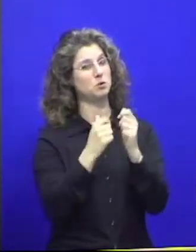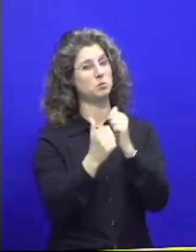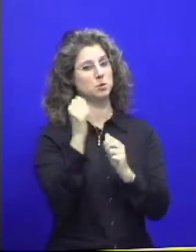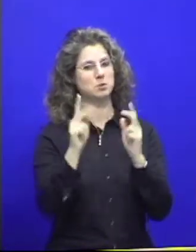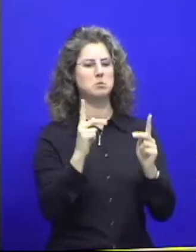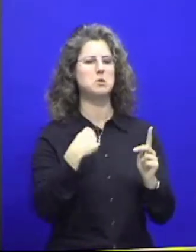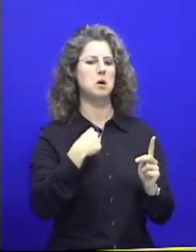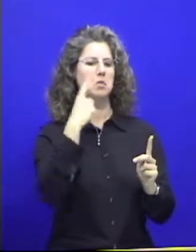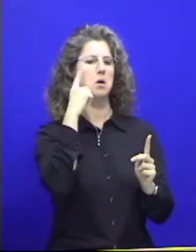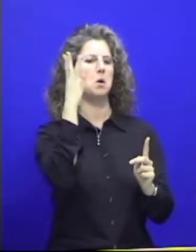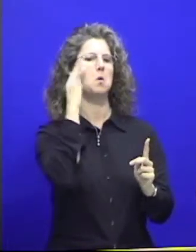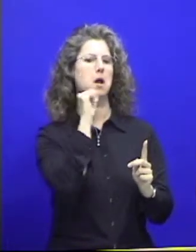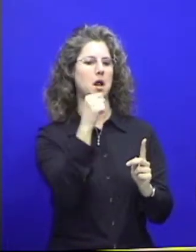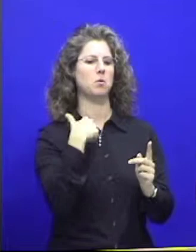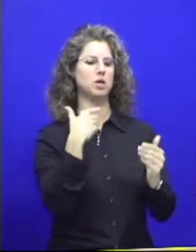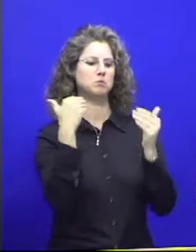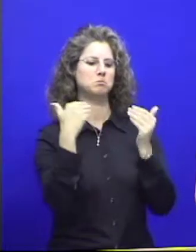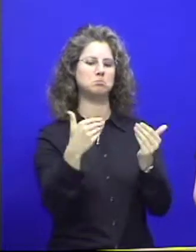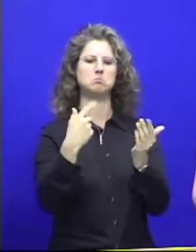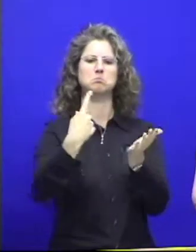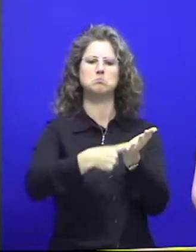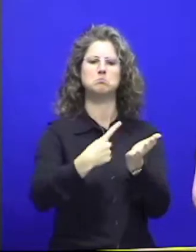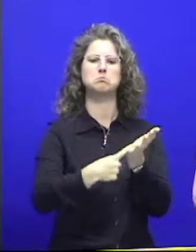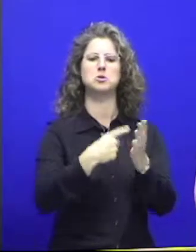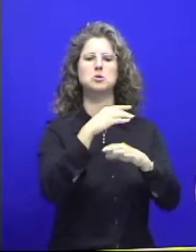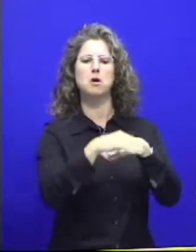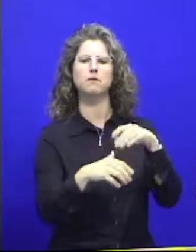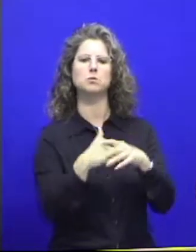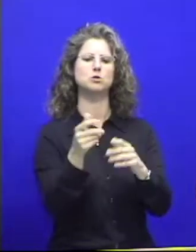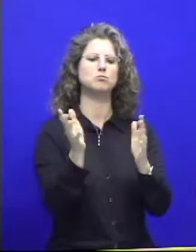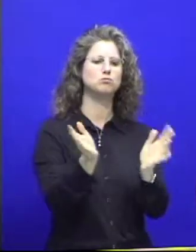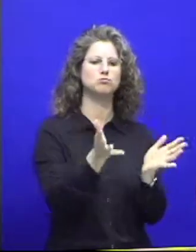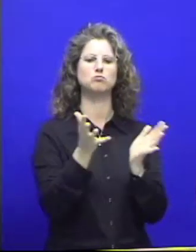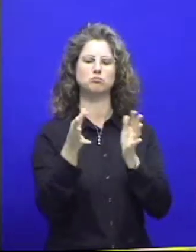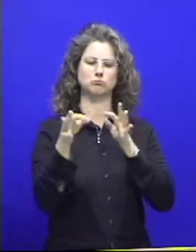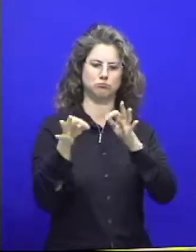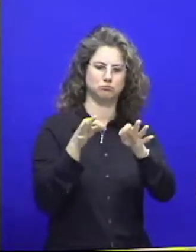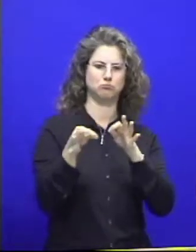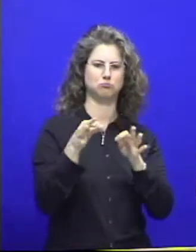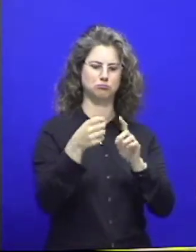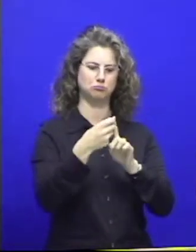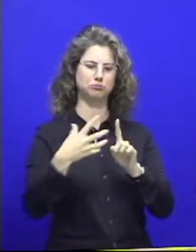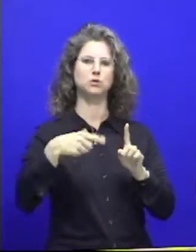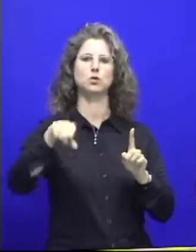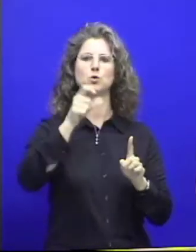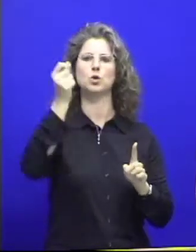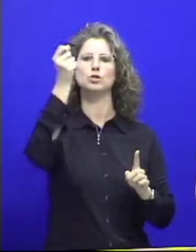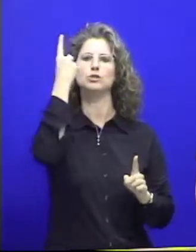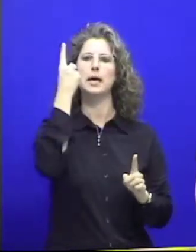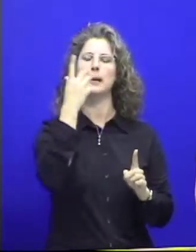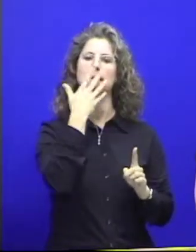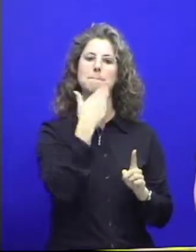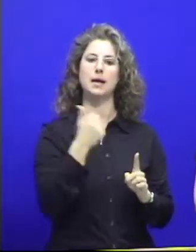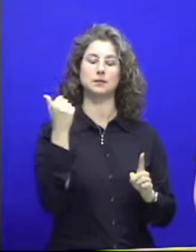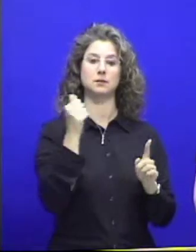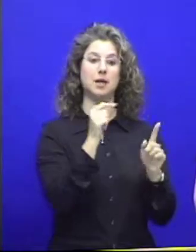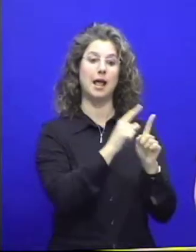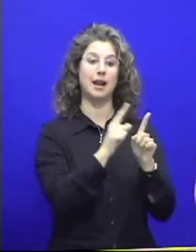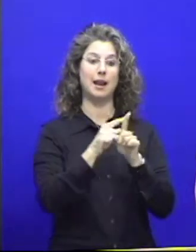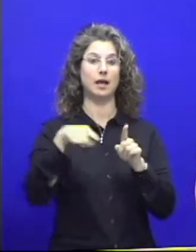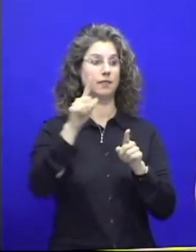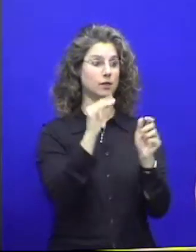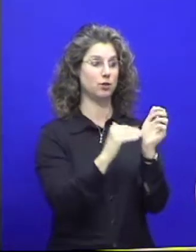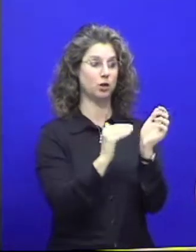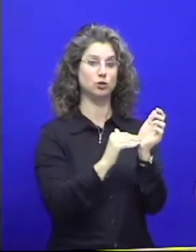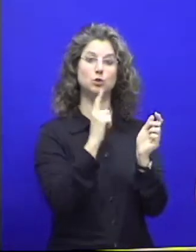So I thought we would just talk about them in a very comfortable fashion so that you would understand them as well as the clinicians with whom you